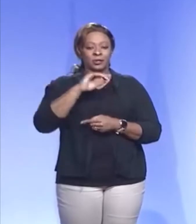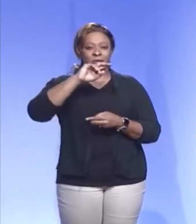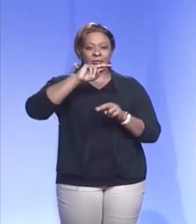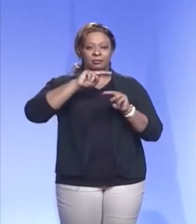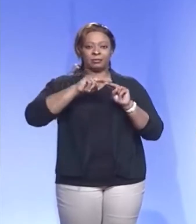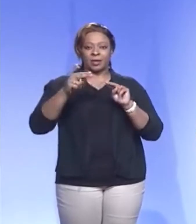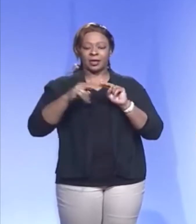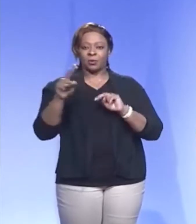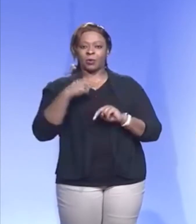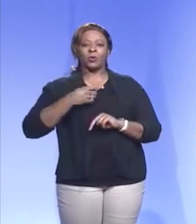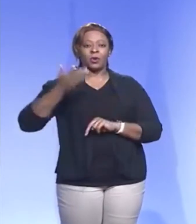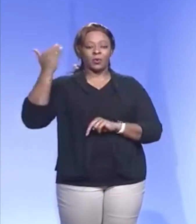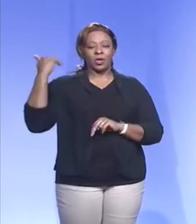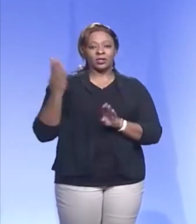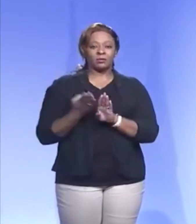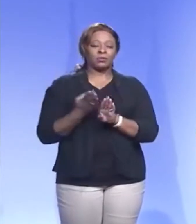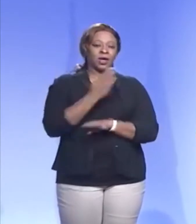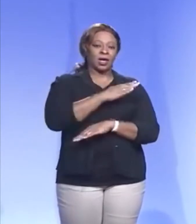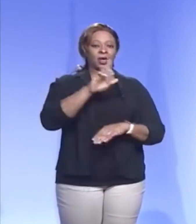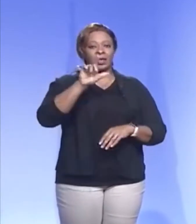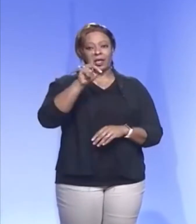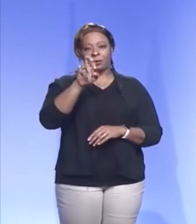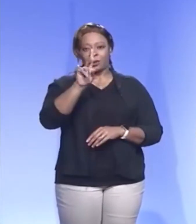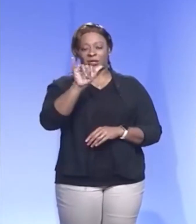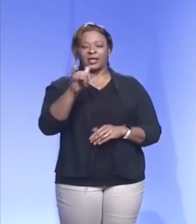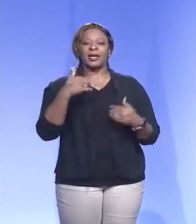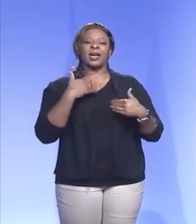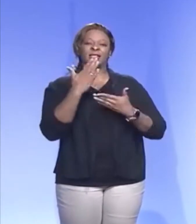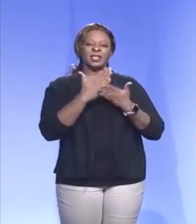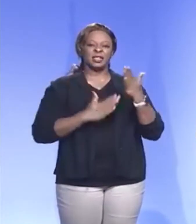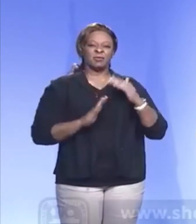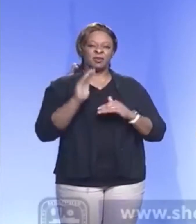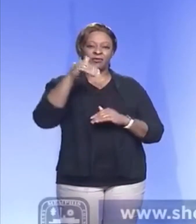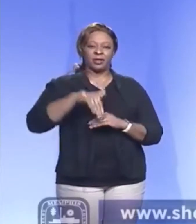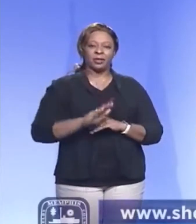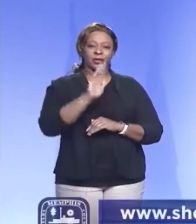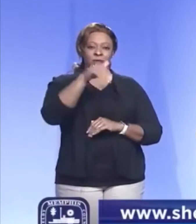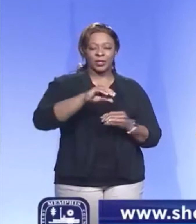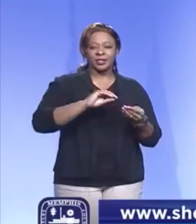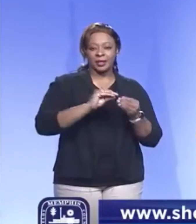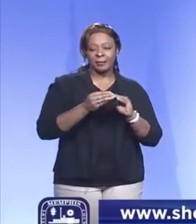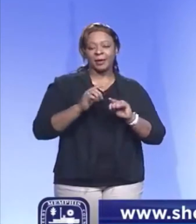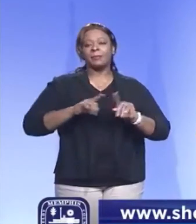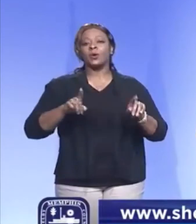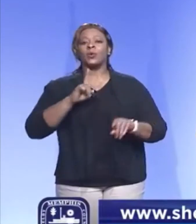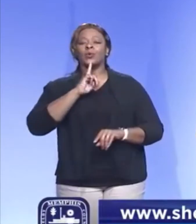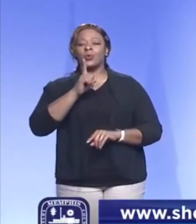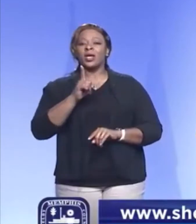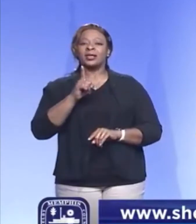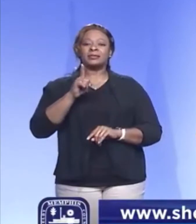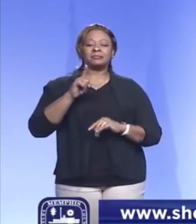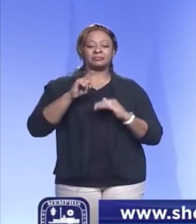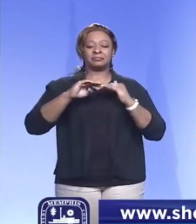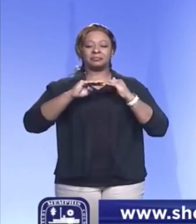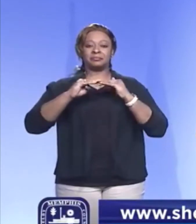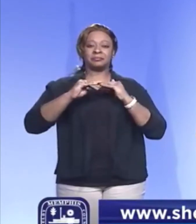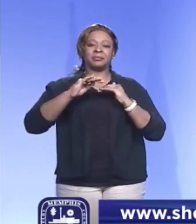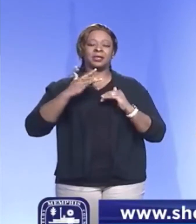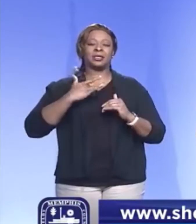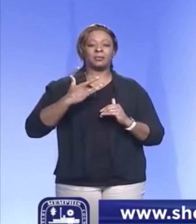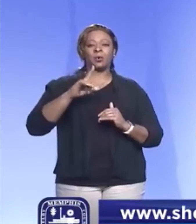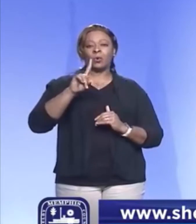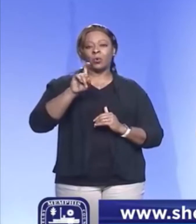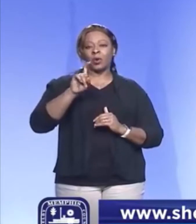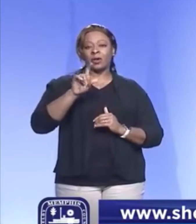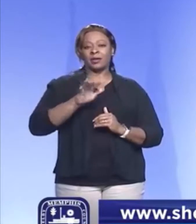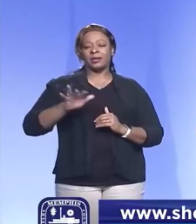we were prior to Labor Day, where we have some fluctuations in numbers, but they're really hovering in the low 100s, which is